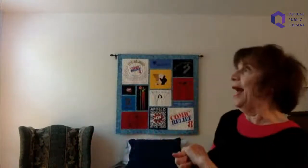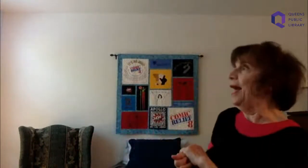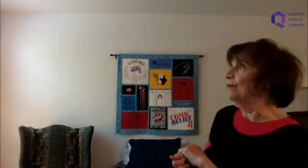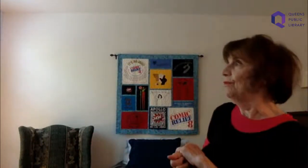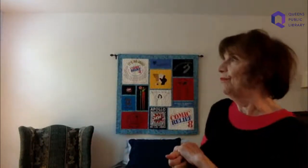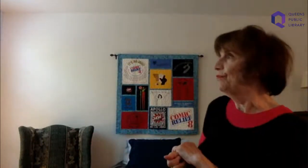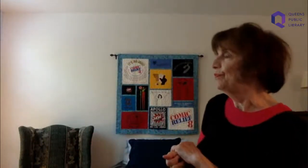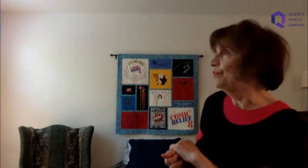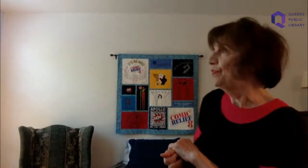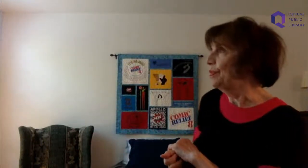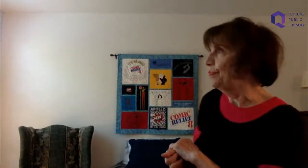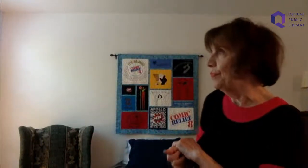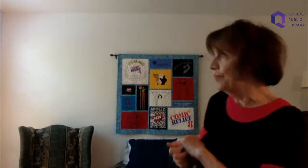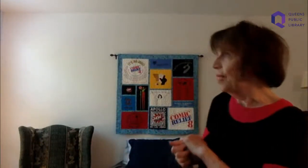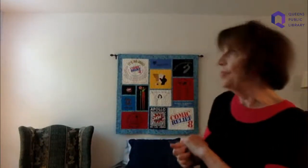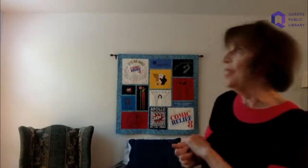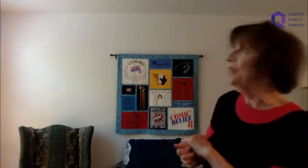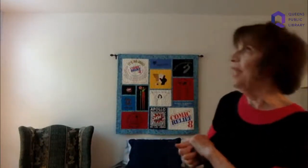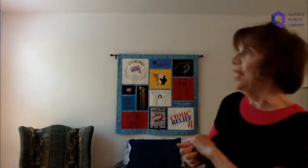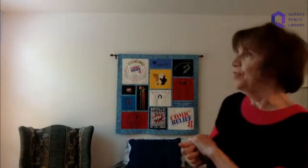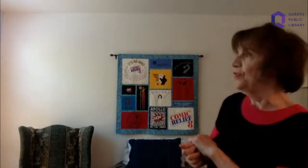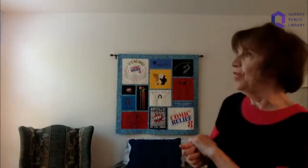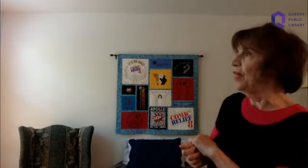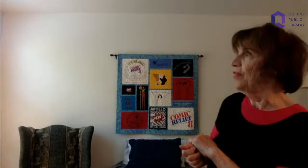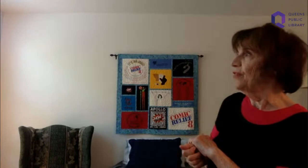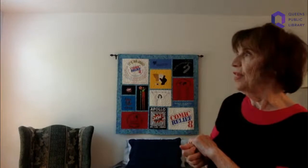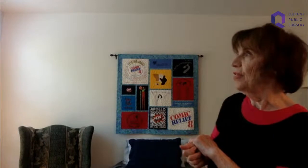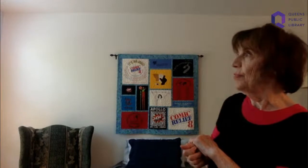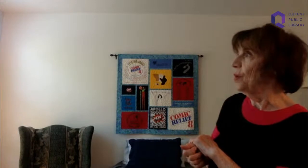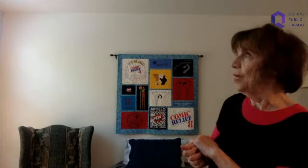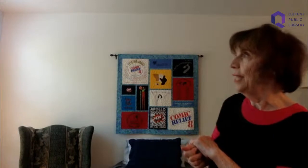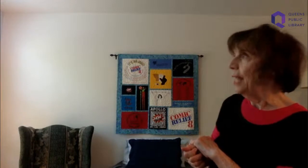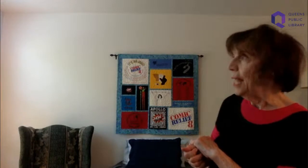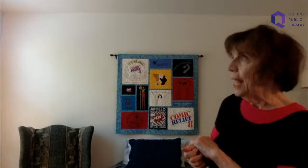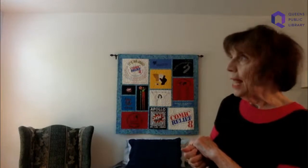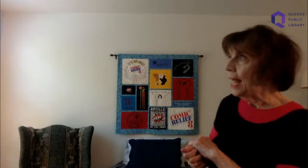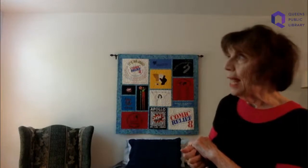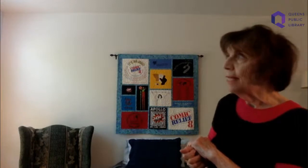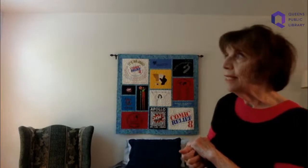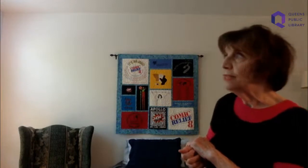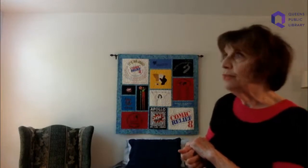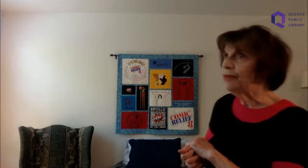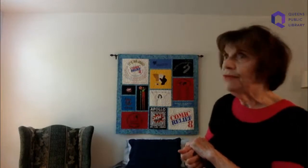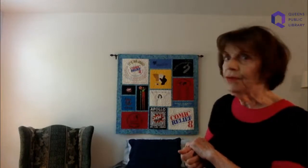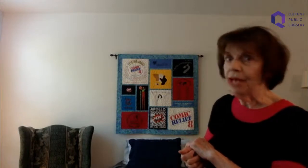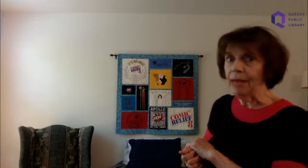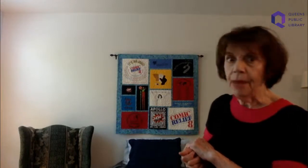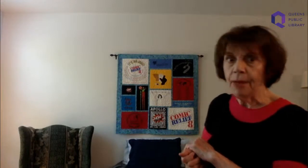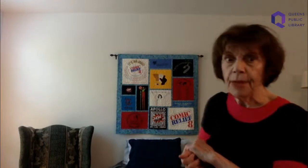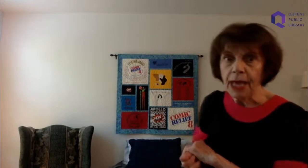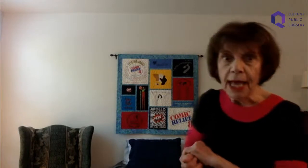out at the edge of the other side of the pond. And as Beaver came up and